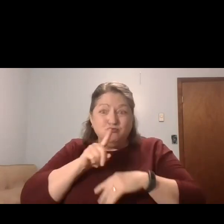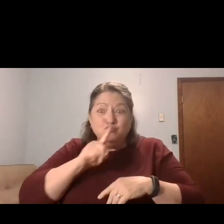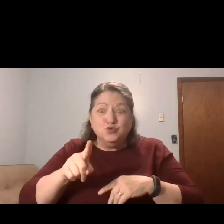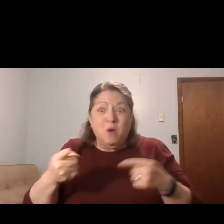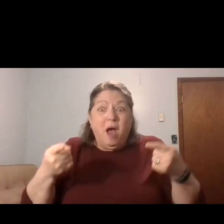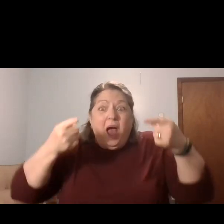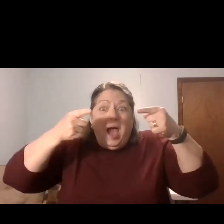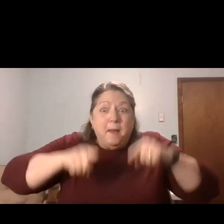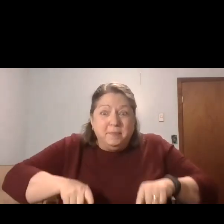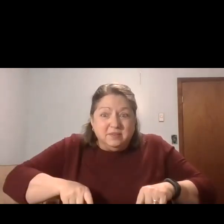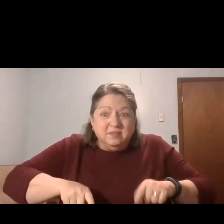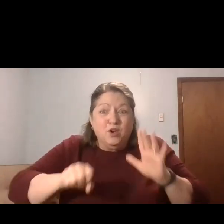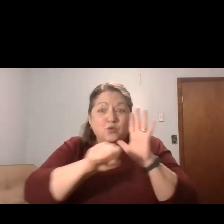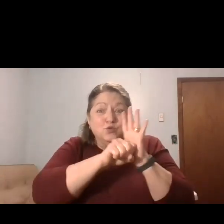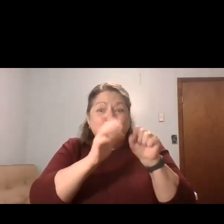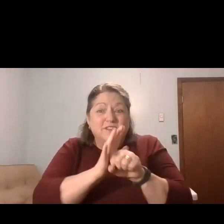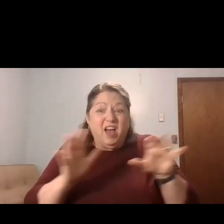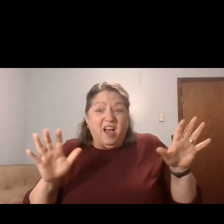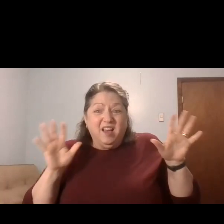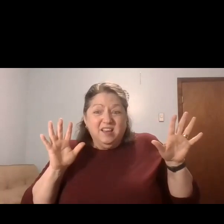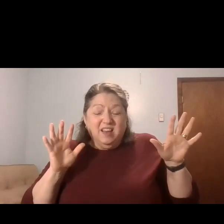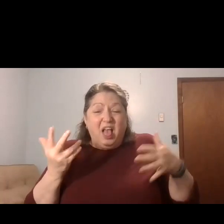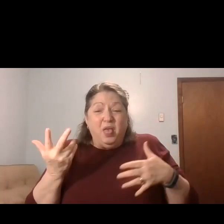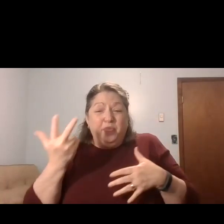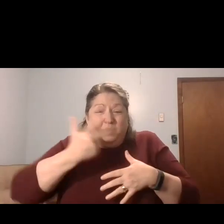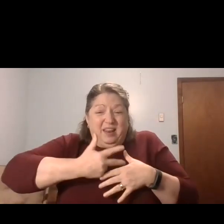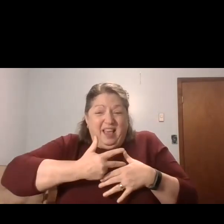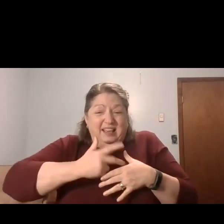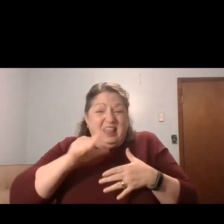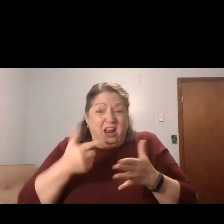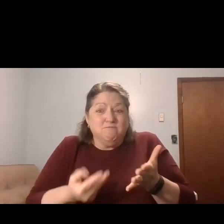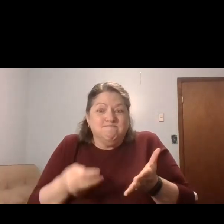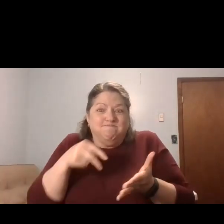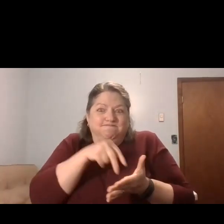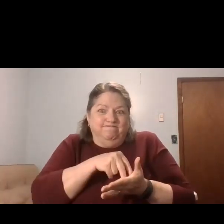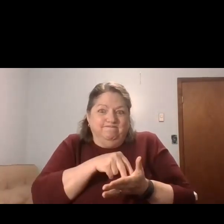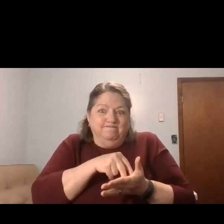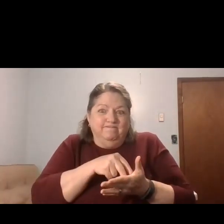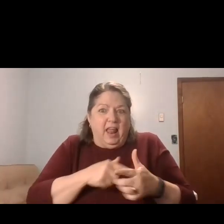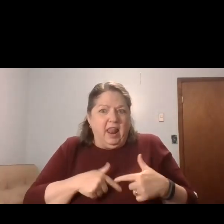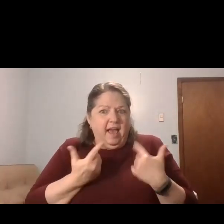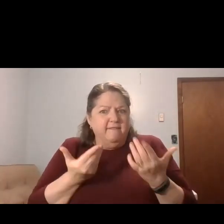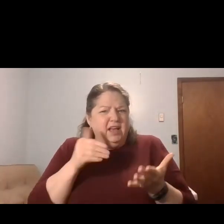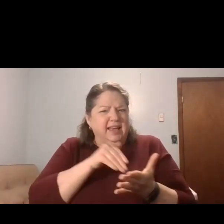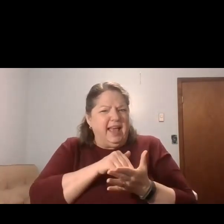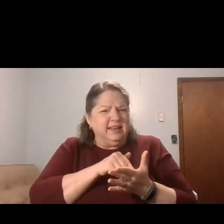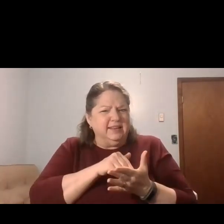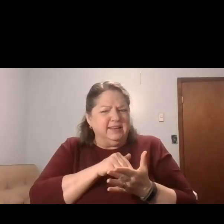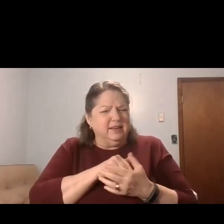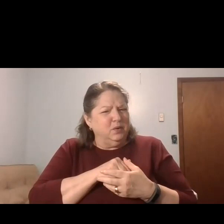rise from the dead. And he did it as a payment, or God's way of paying or satisfying the demands of a